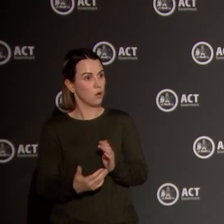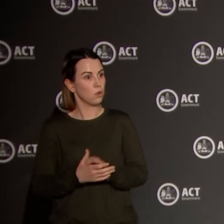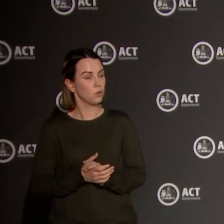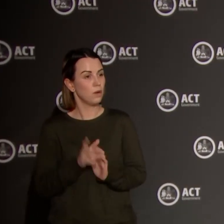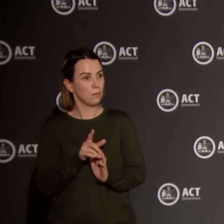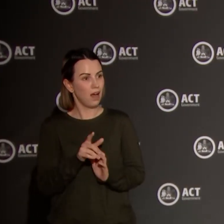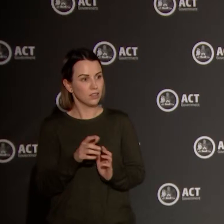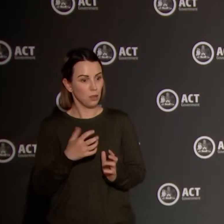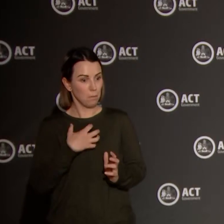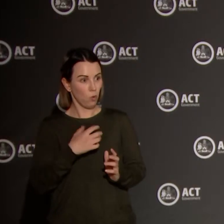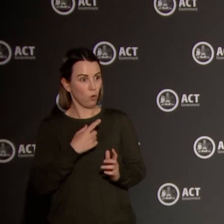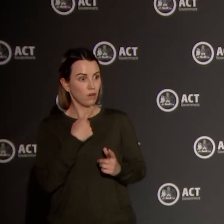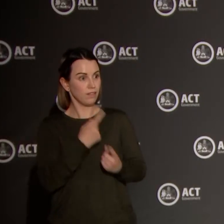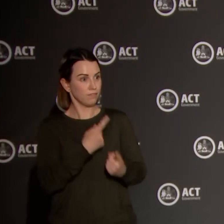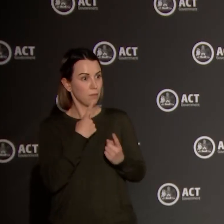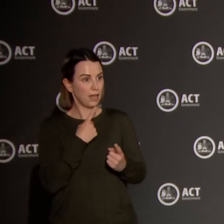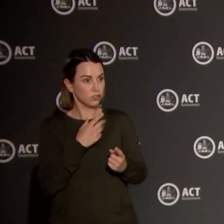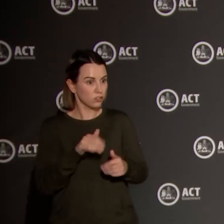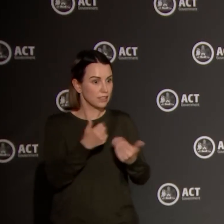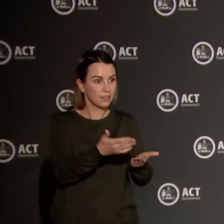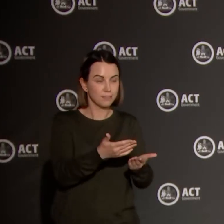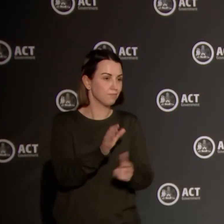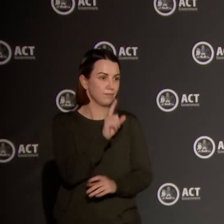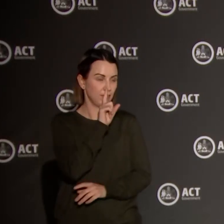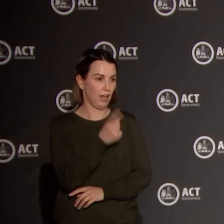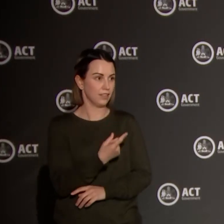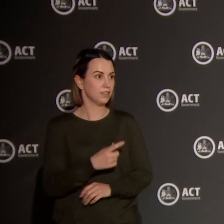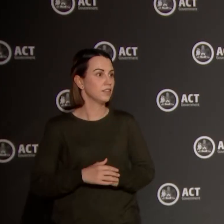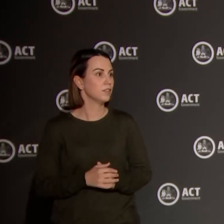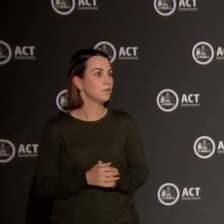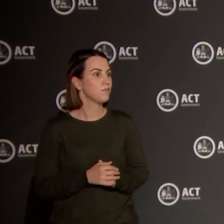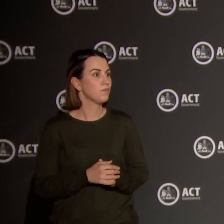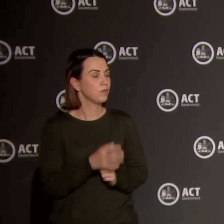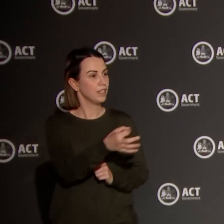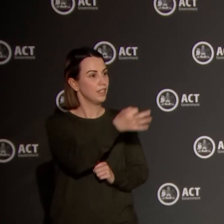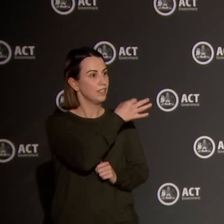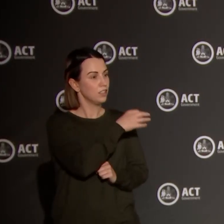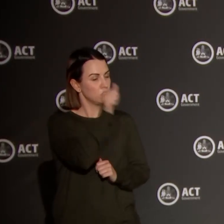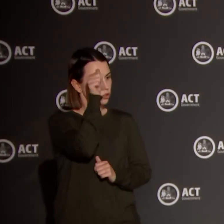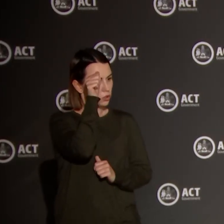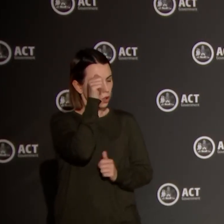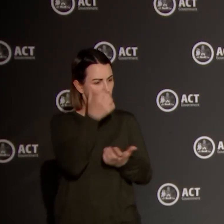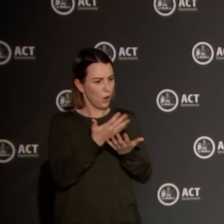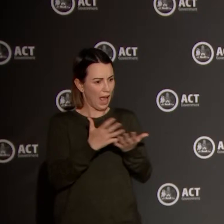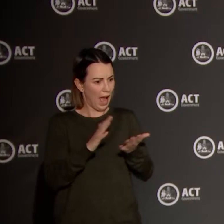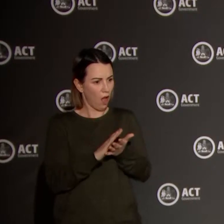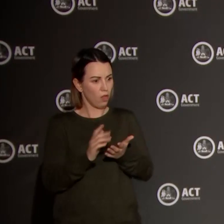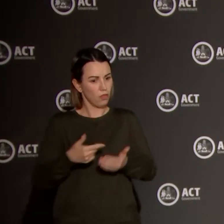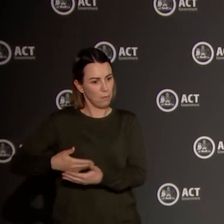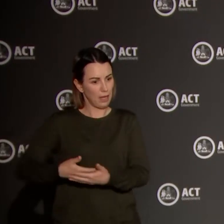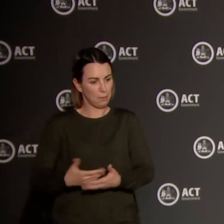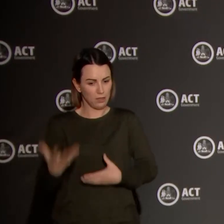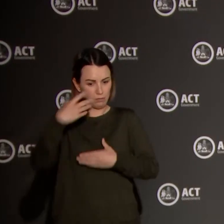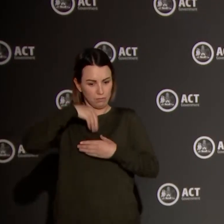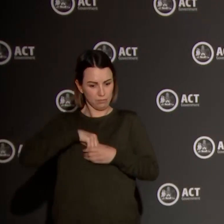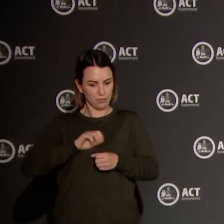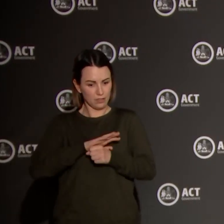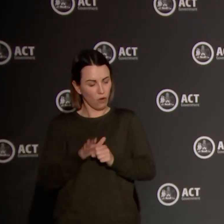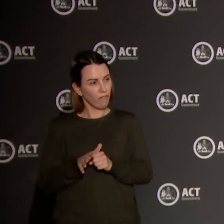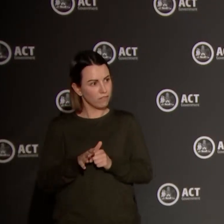that level of detail today, I'm not in a position to do that. Do we know how that baby was exposed to the virus within the specialist